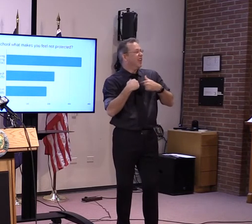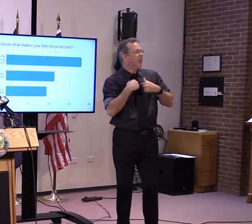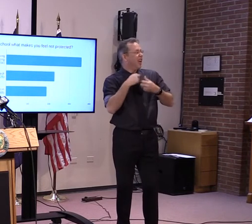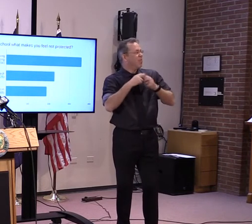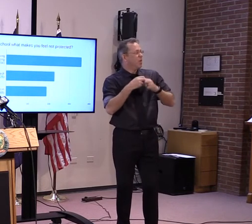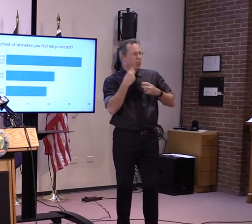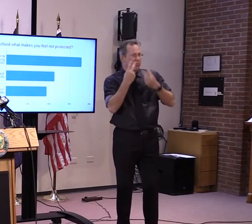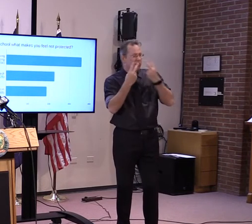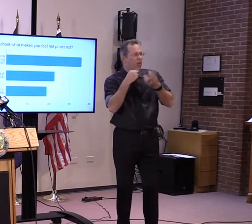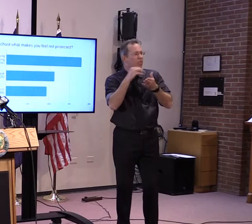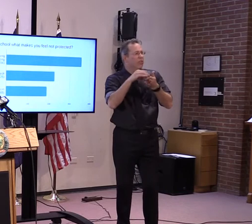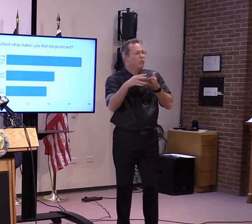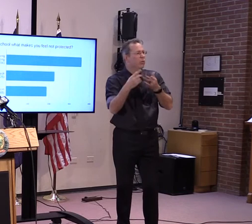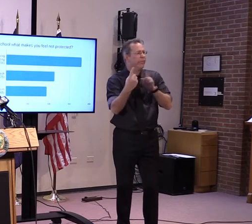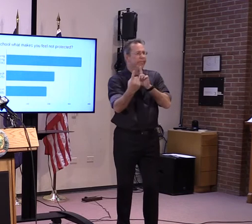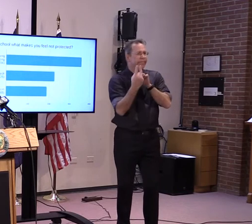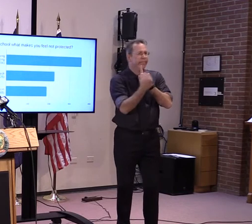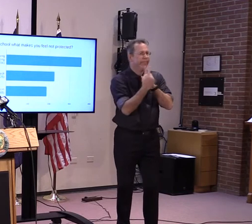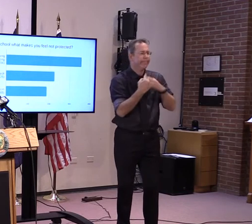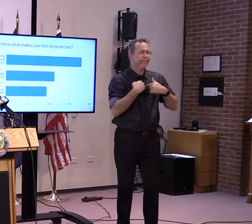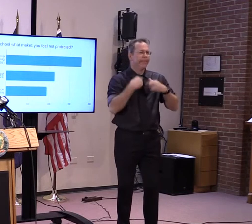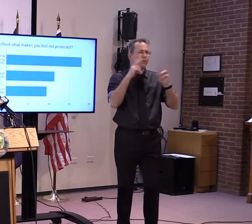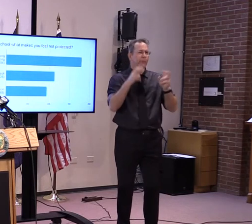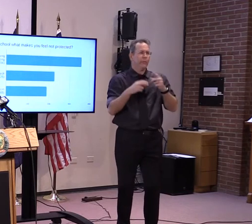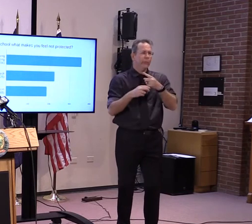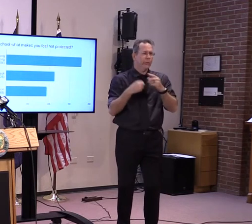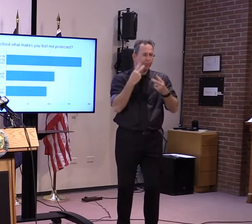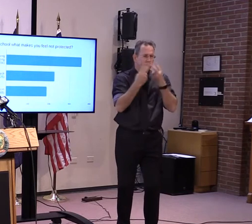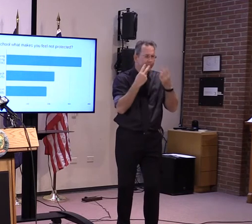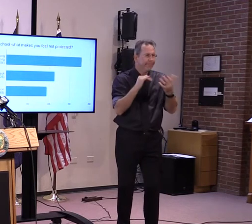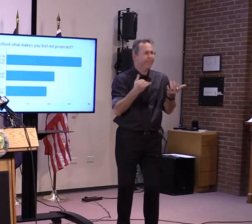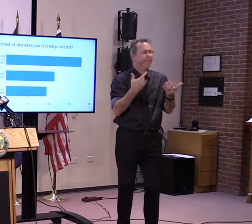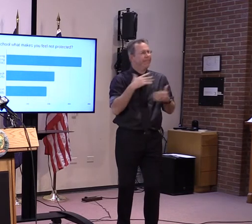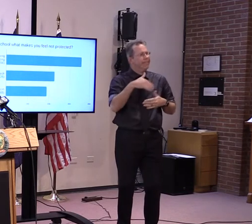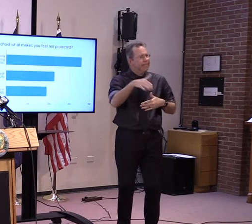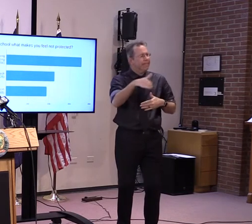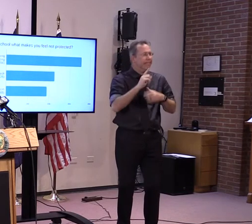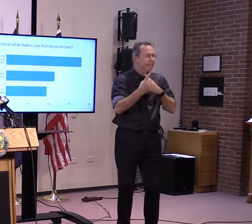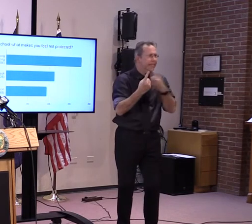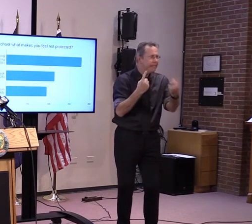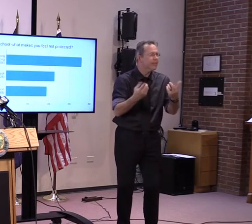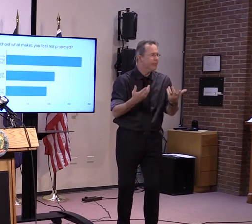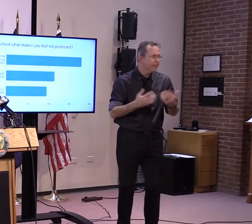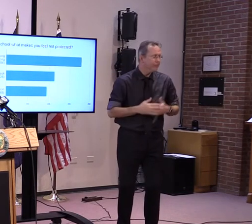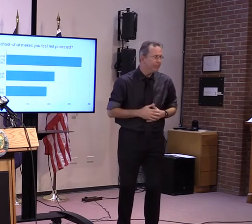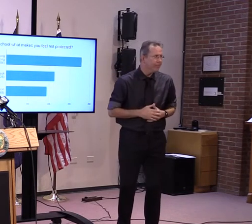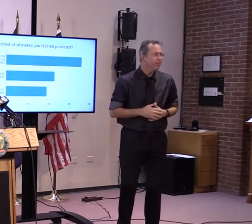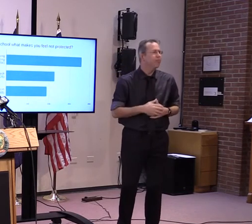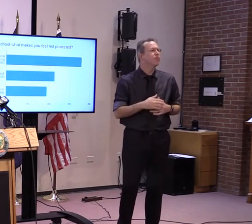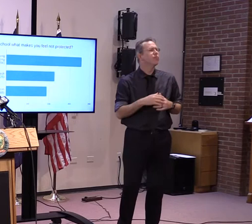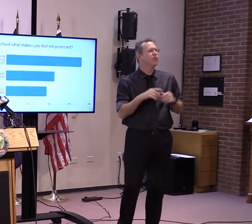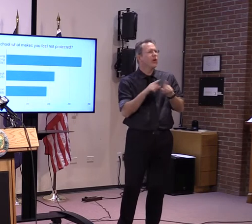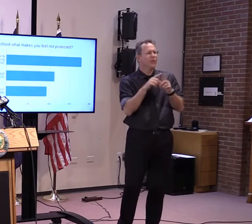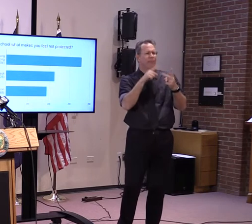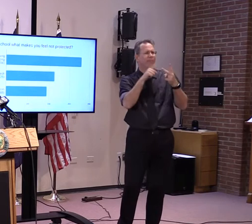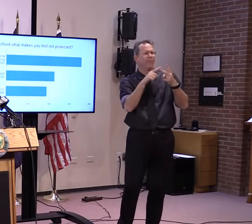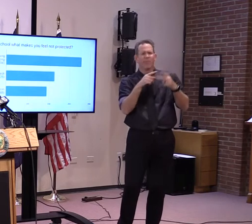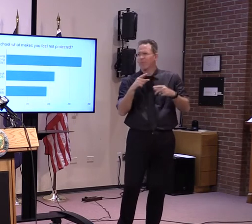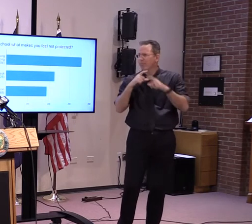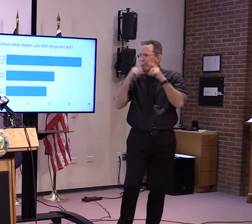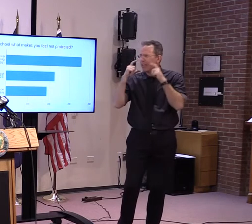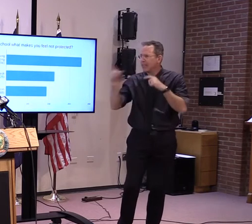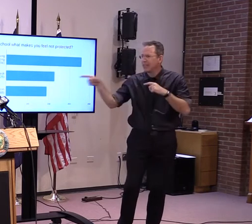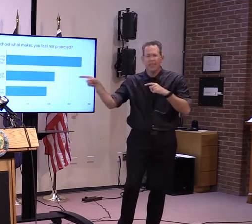contributes to my personal feeling of unsafety, but also the improper mask usage is definitely something that kind